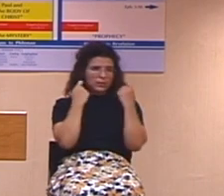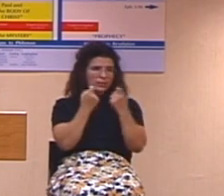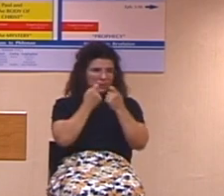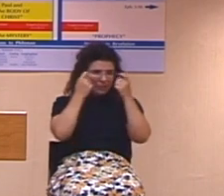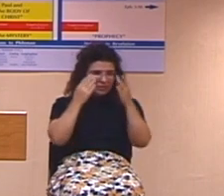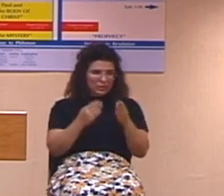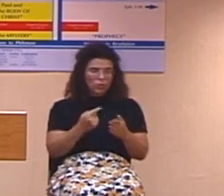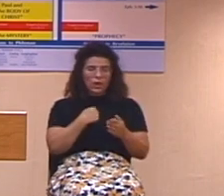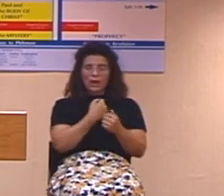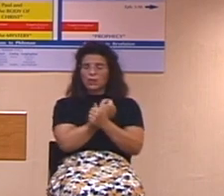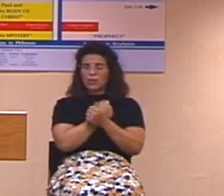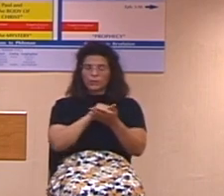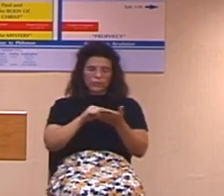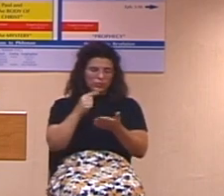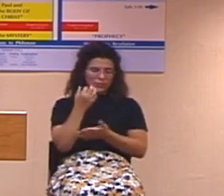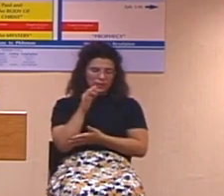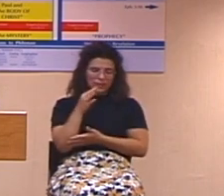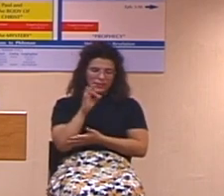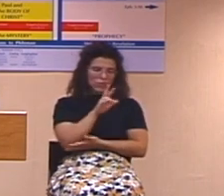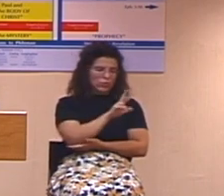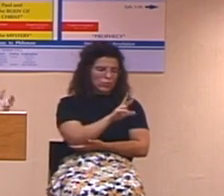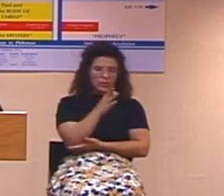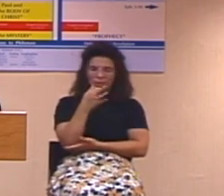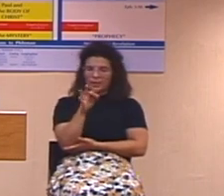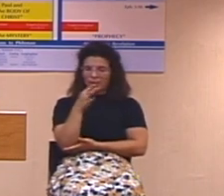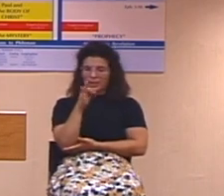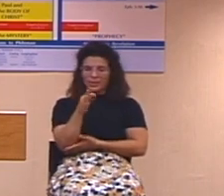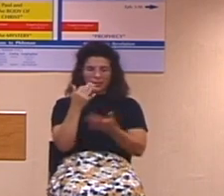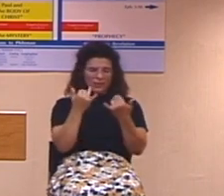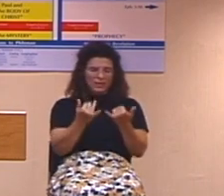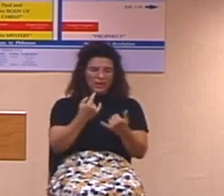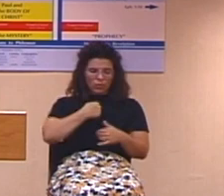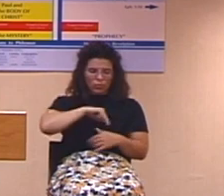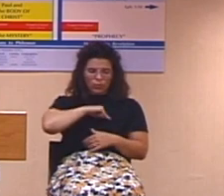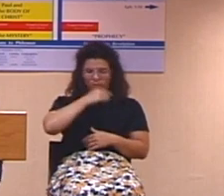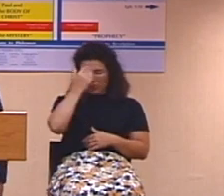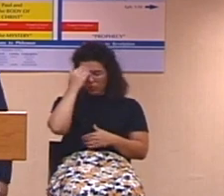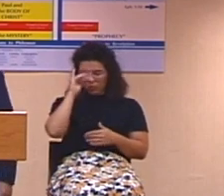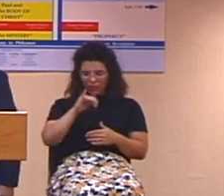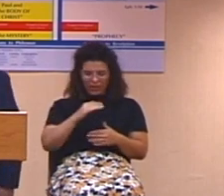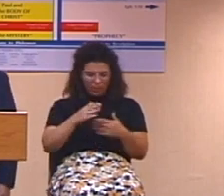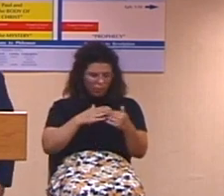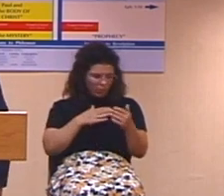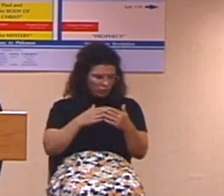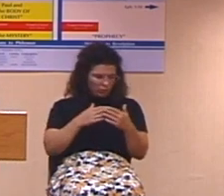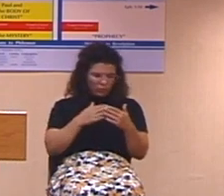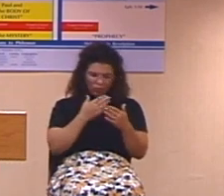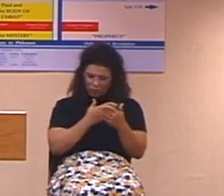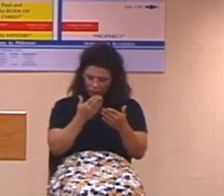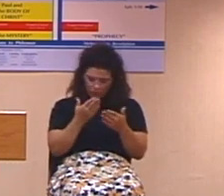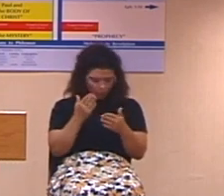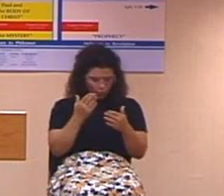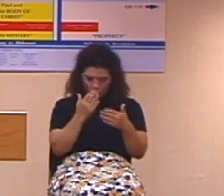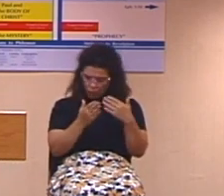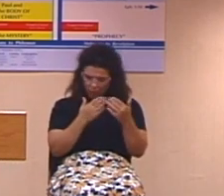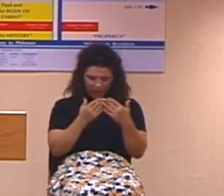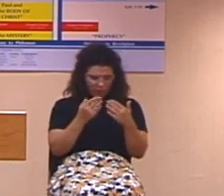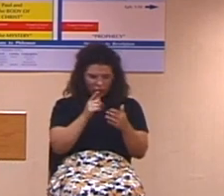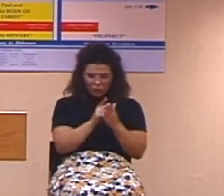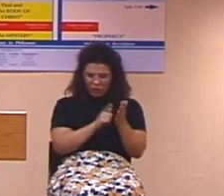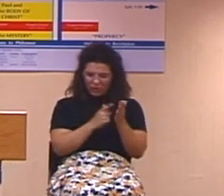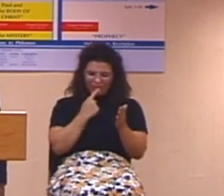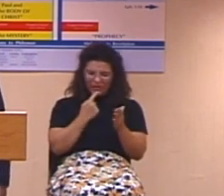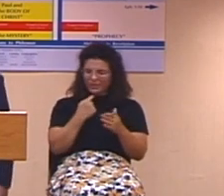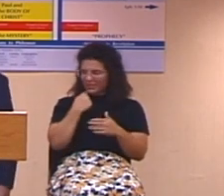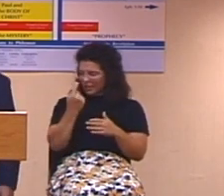love verse 19. Look at 3:19. 3:19. Now we know that that what things soever the law saith, it saith to them who are under the law, that